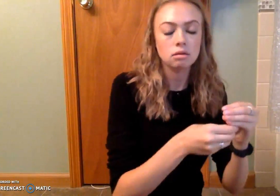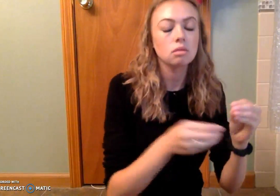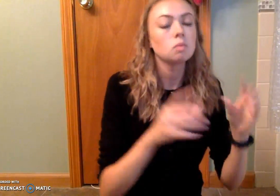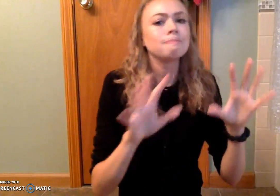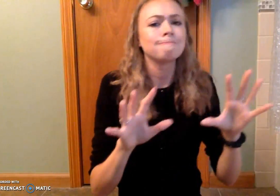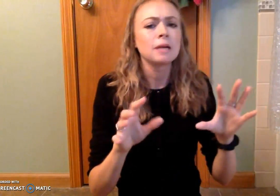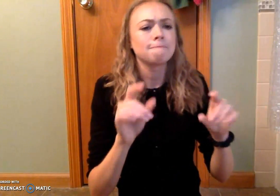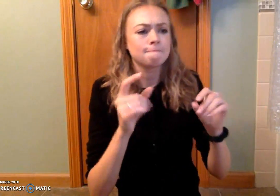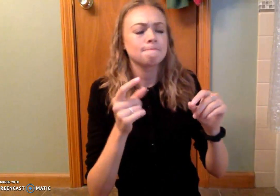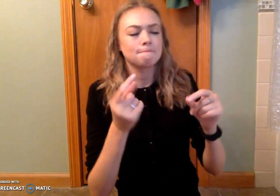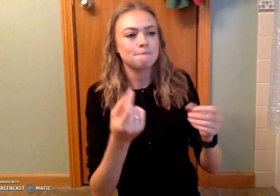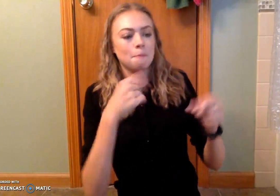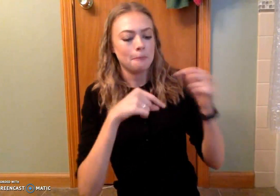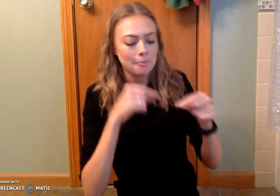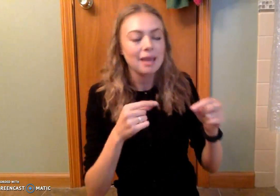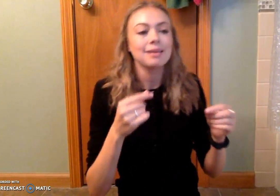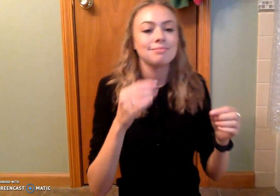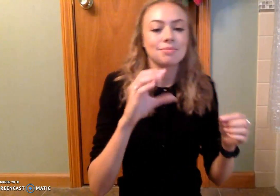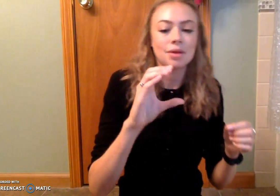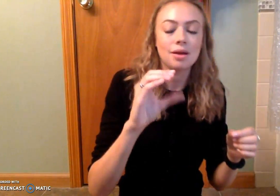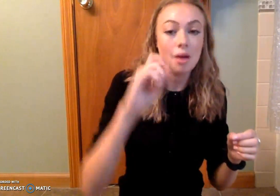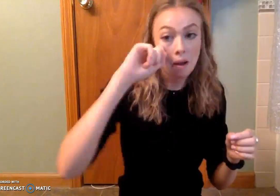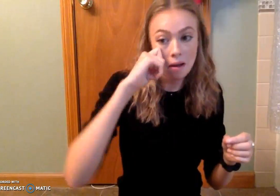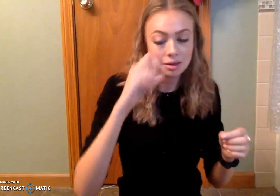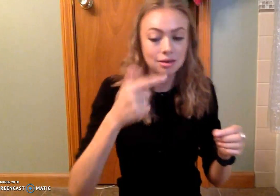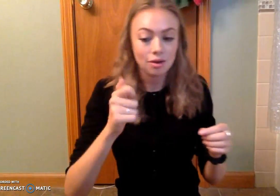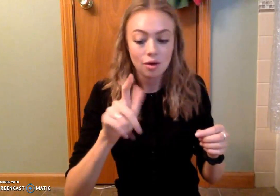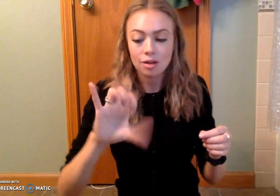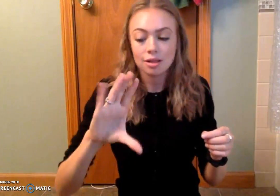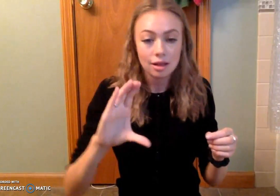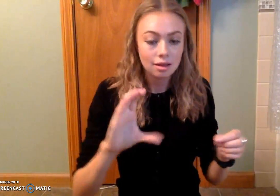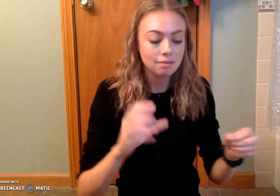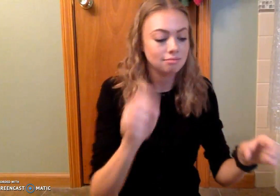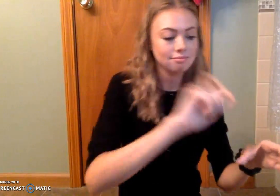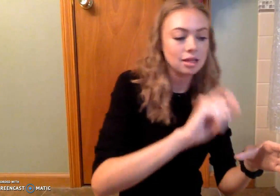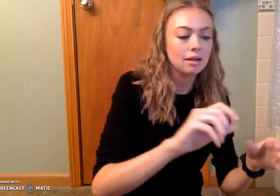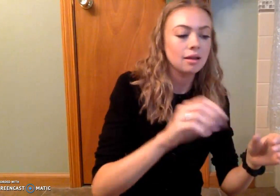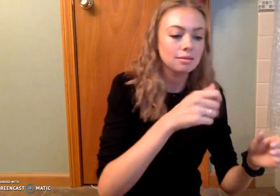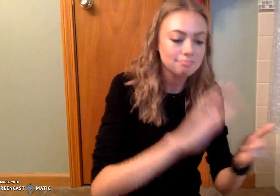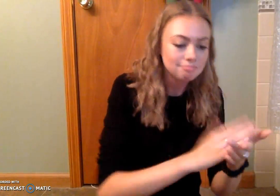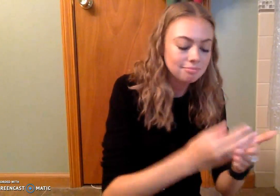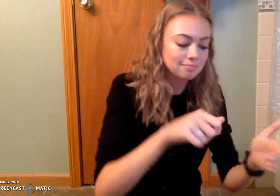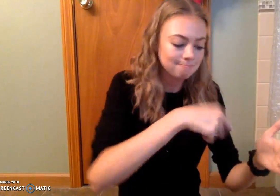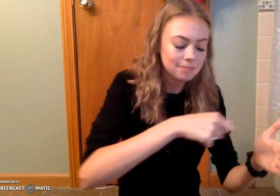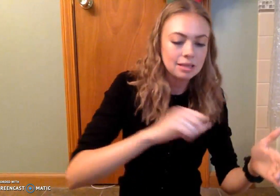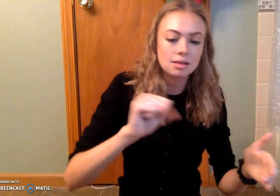have already been sauteed. In other words, just cook them in butter, kind of fry them up a little bit, that's